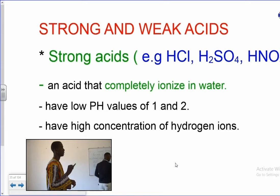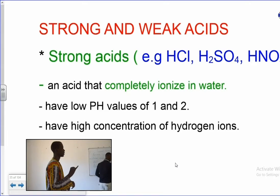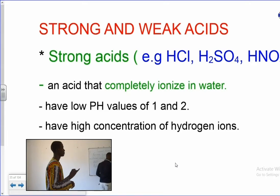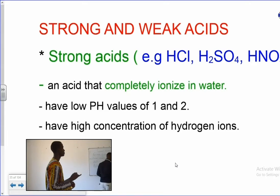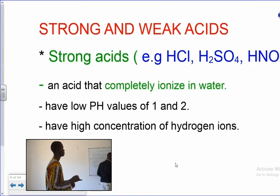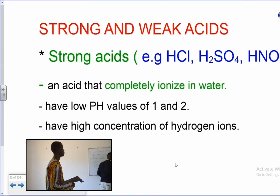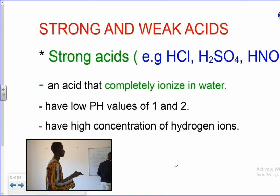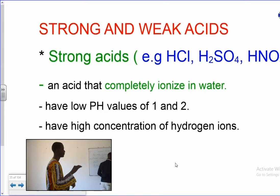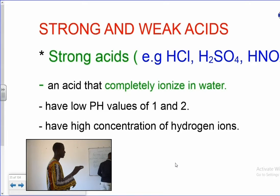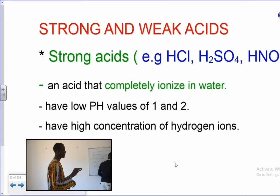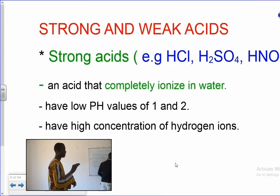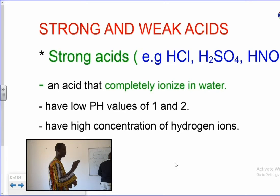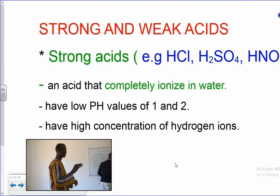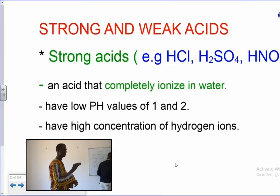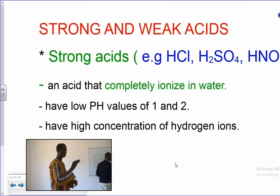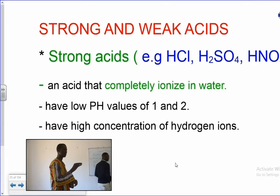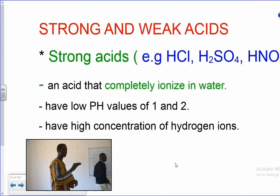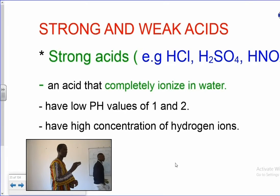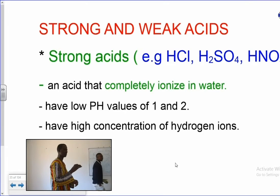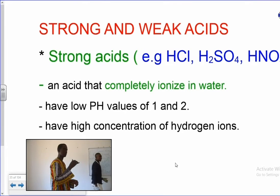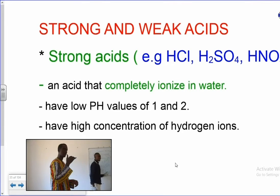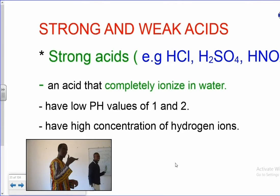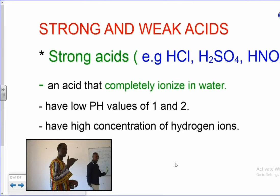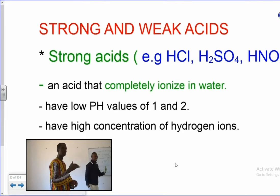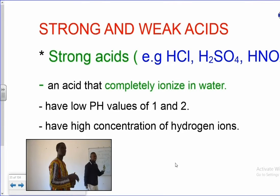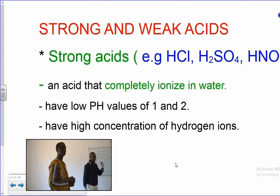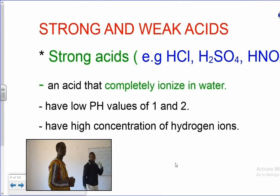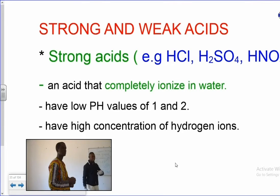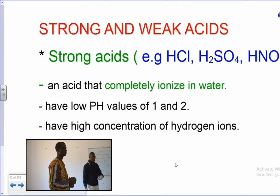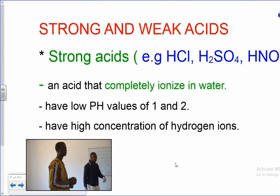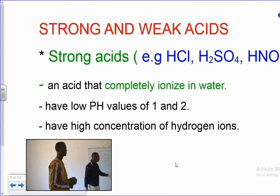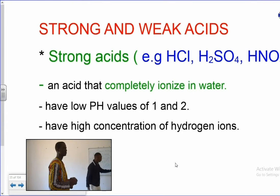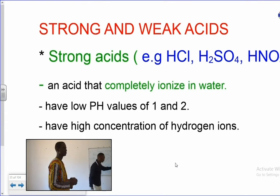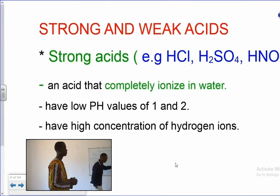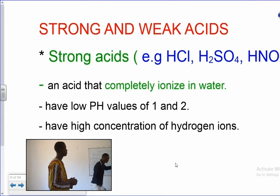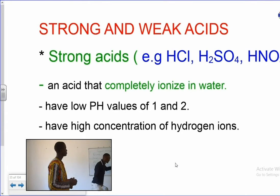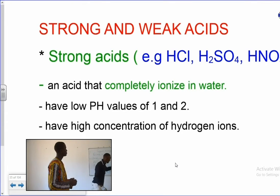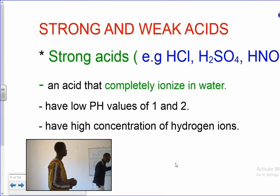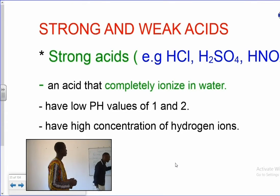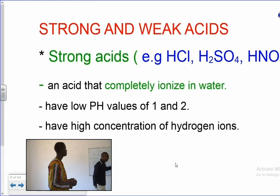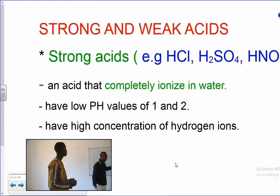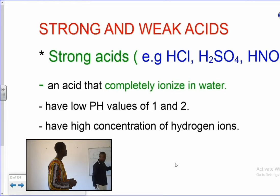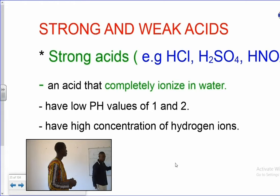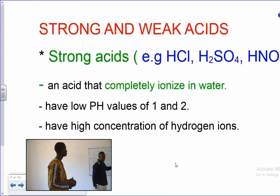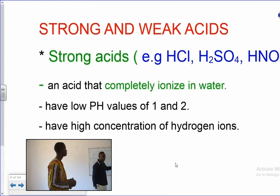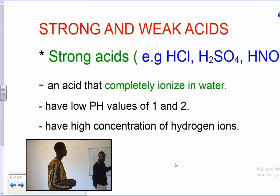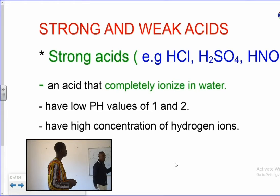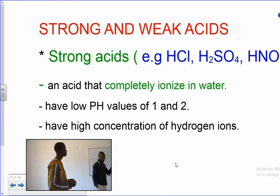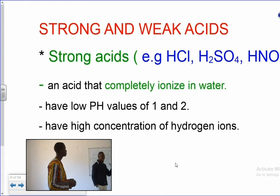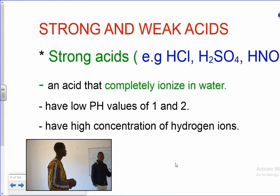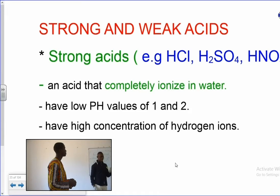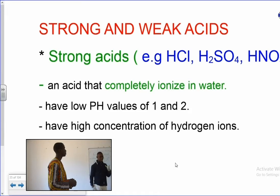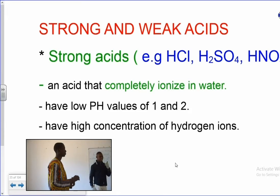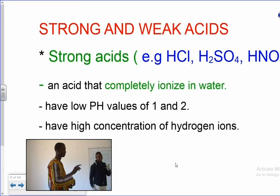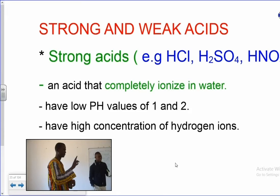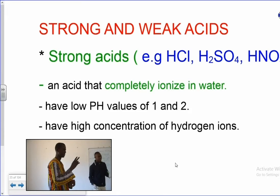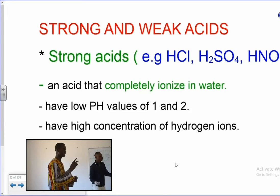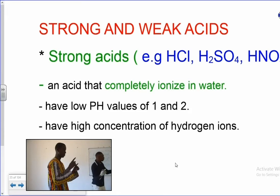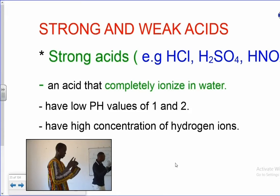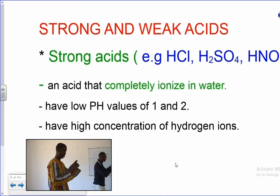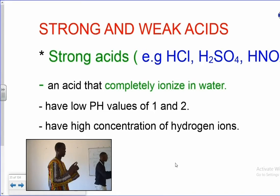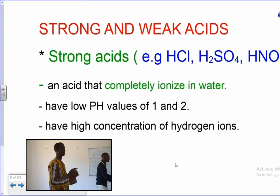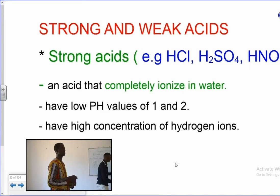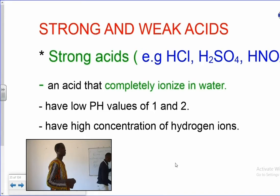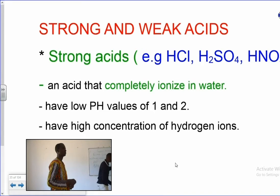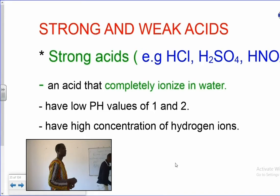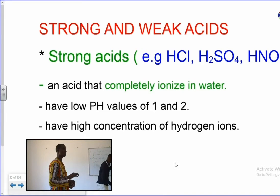the acids, an acid is an acid because of these hydrogen ions. So if an acid has too